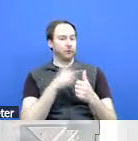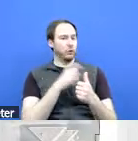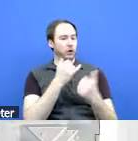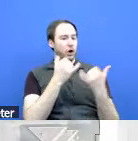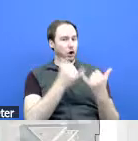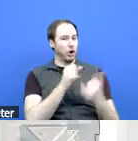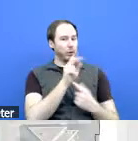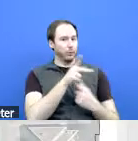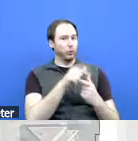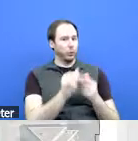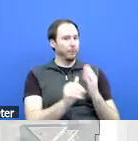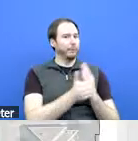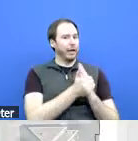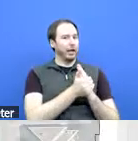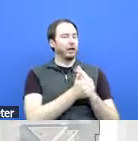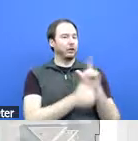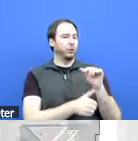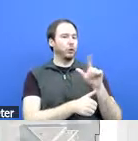use permit